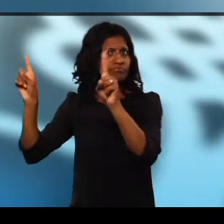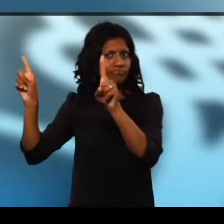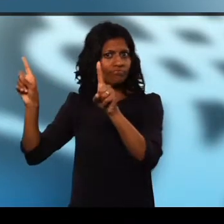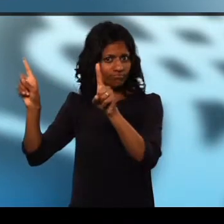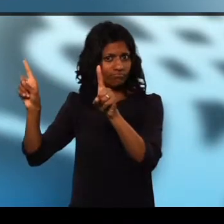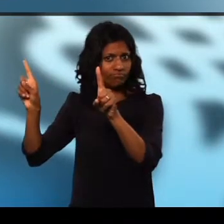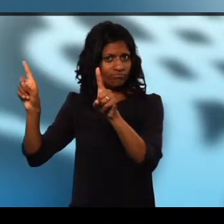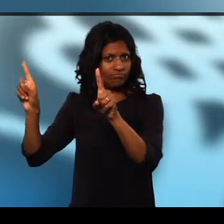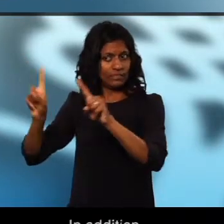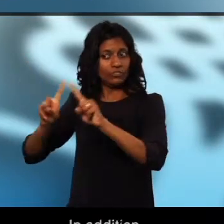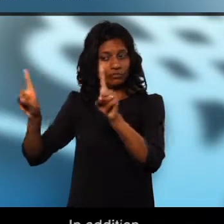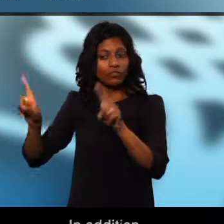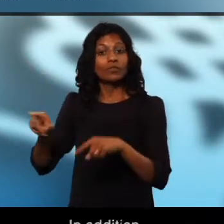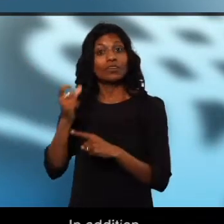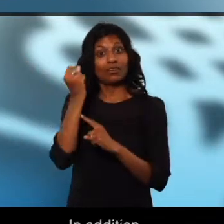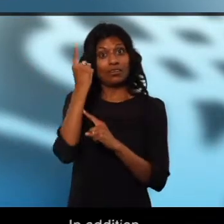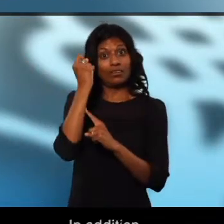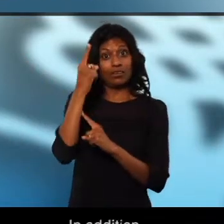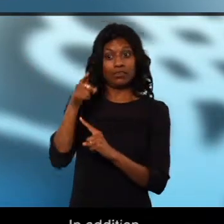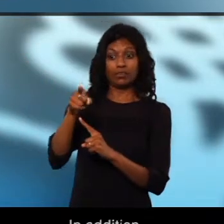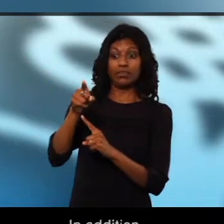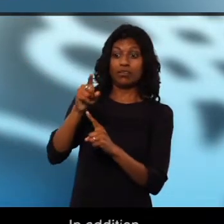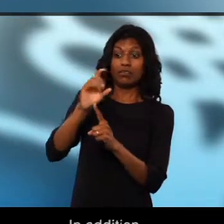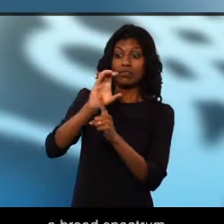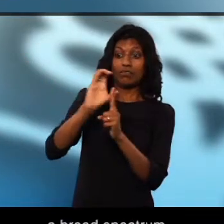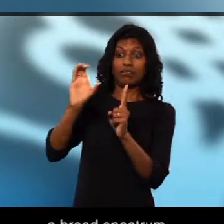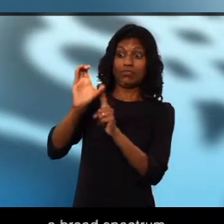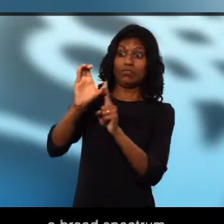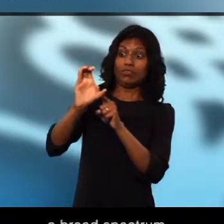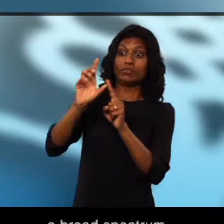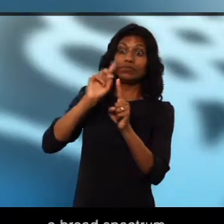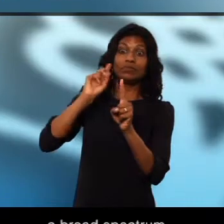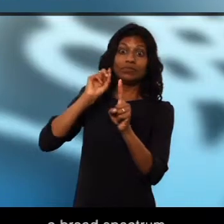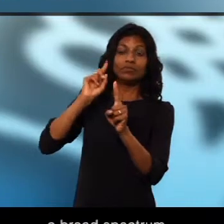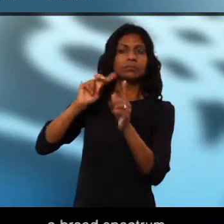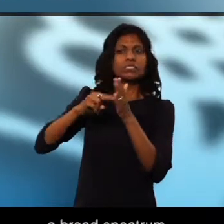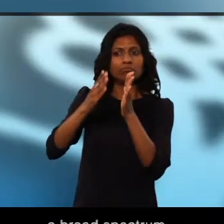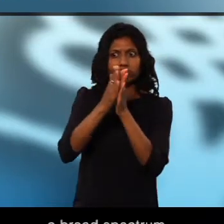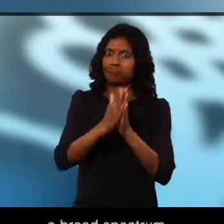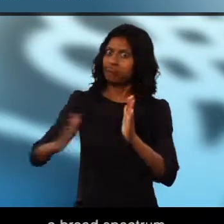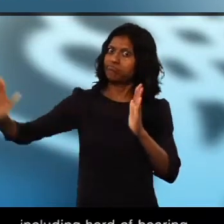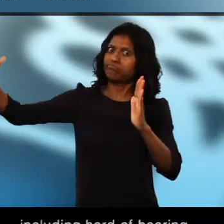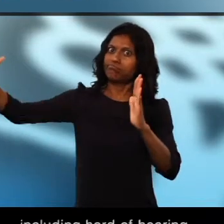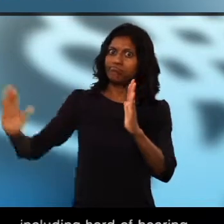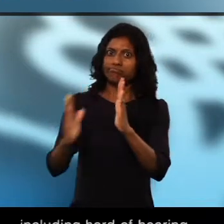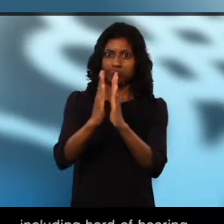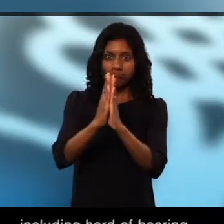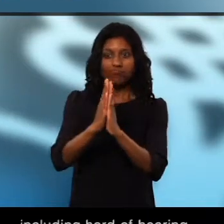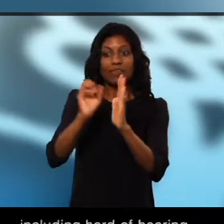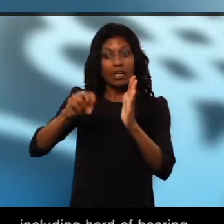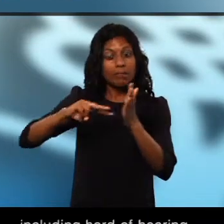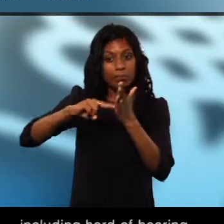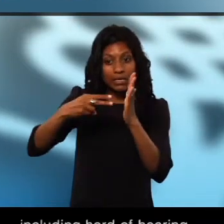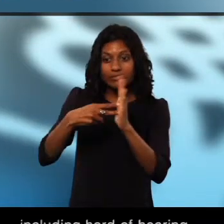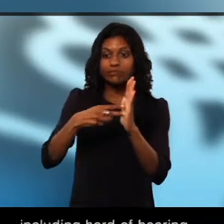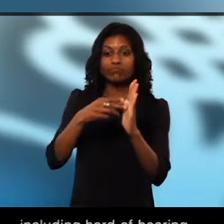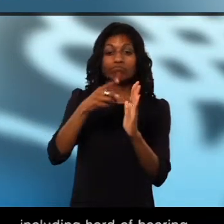languages. In addition, people can experience a broad spectrum of hearing loss, including hard of hearing, oral